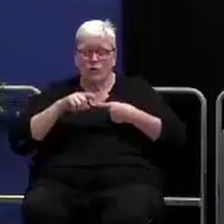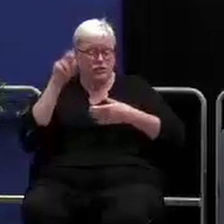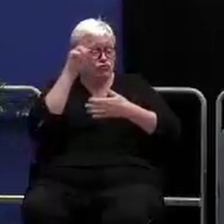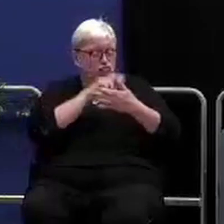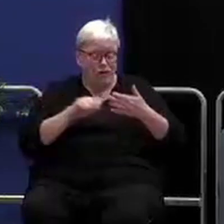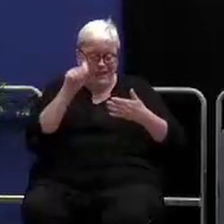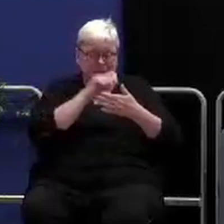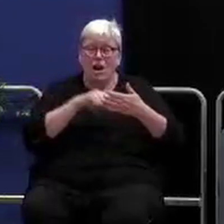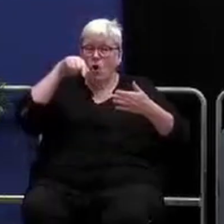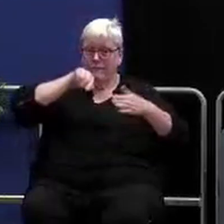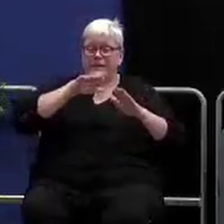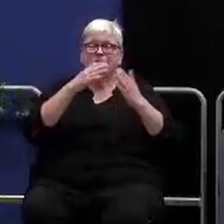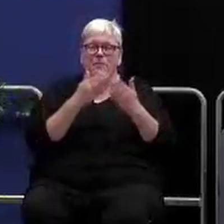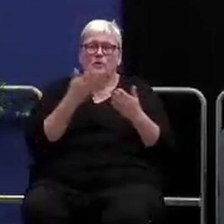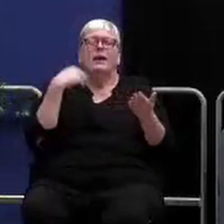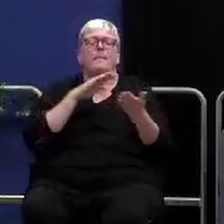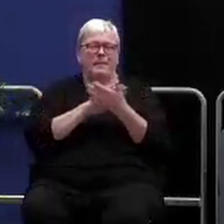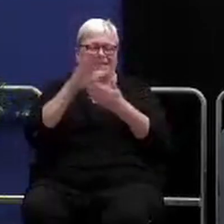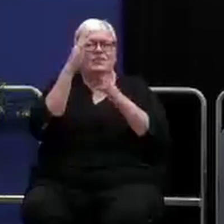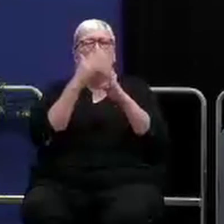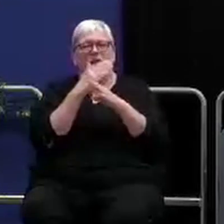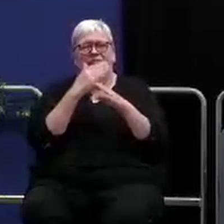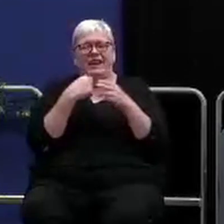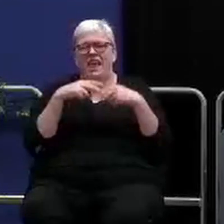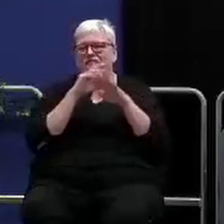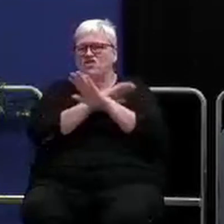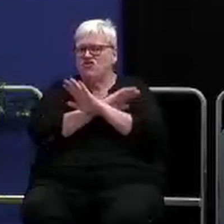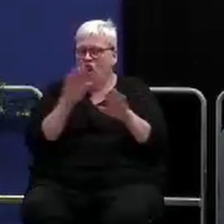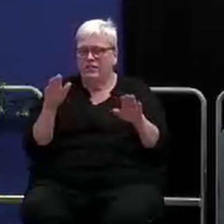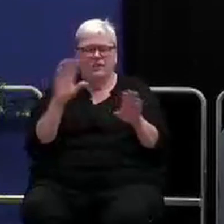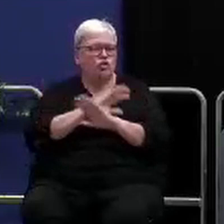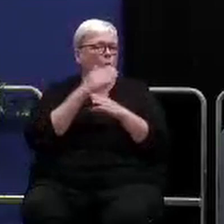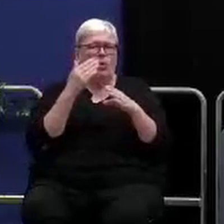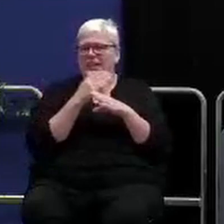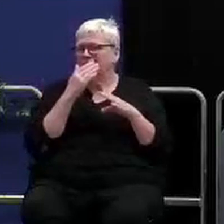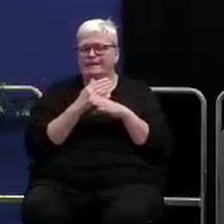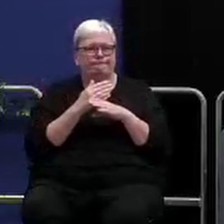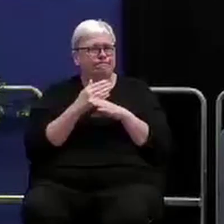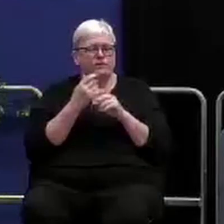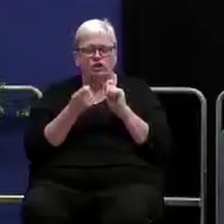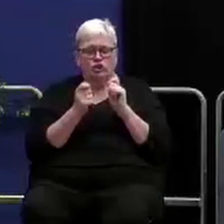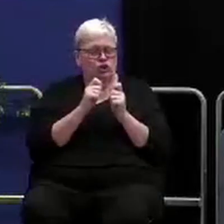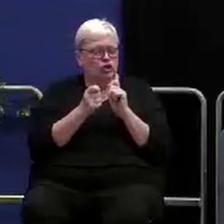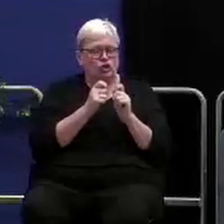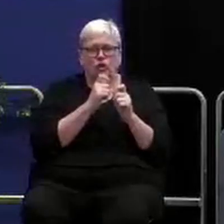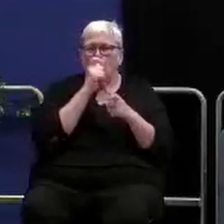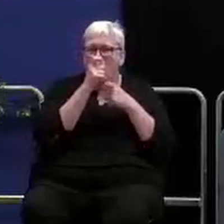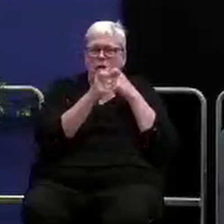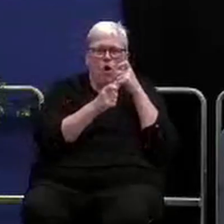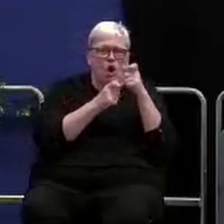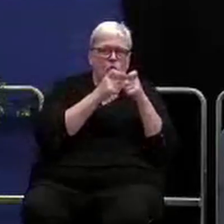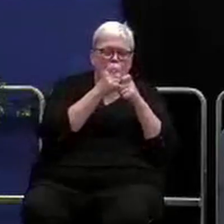writer of this book, then it was working, and if I didn't, it wasn't working. So it was just changing it word by